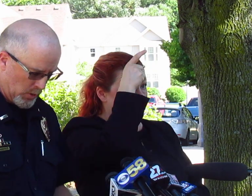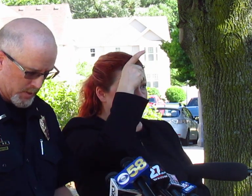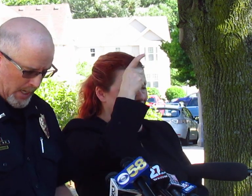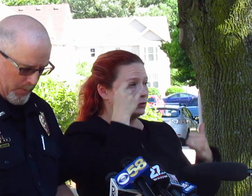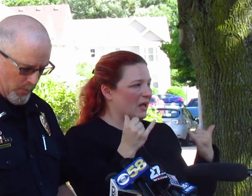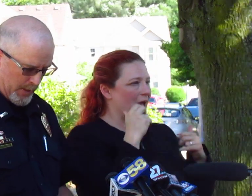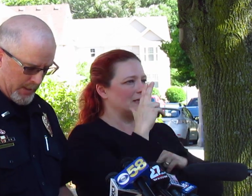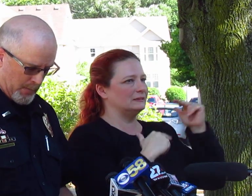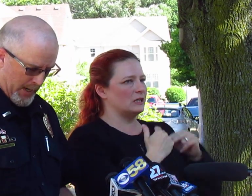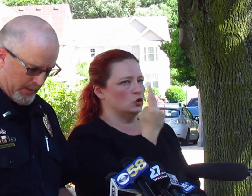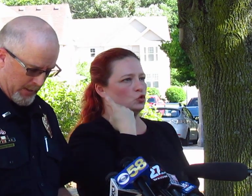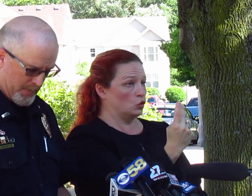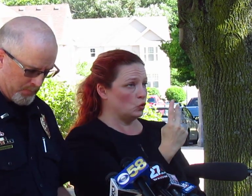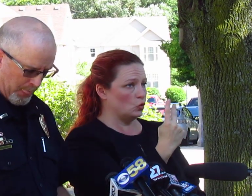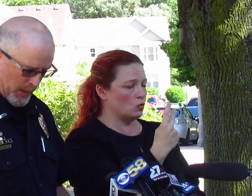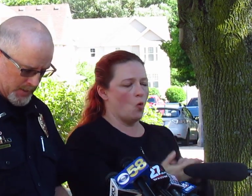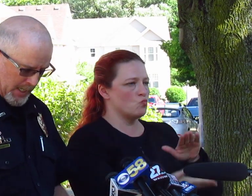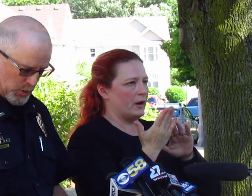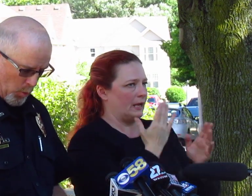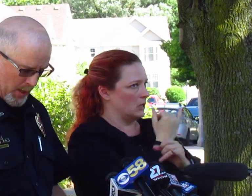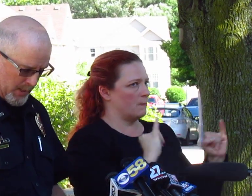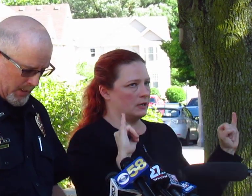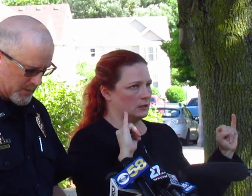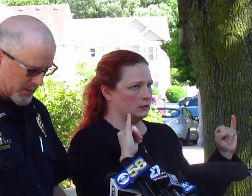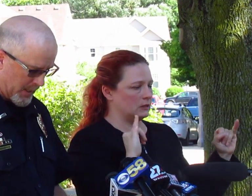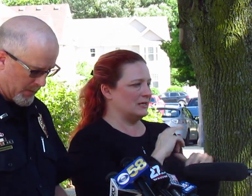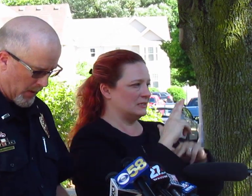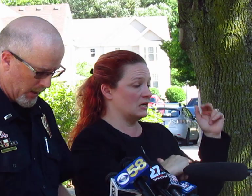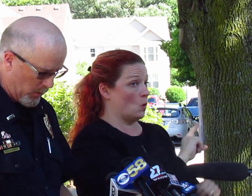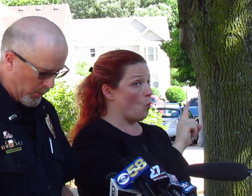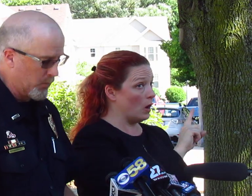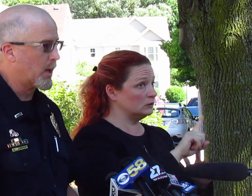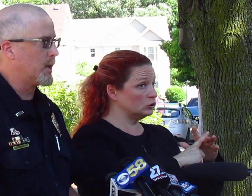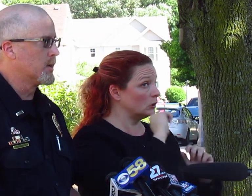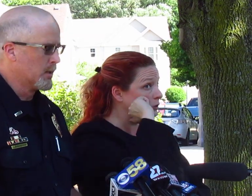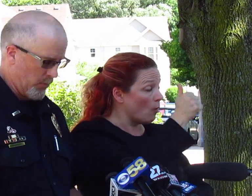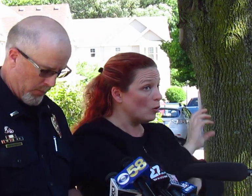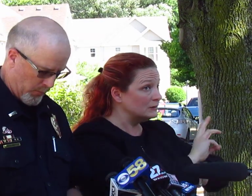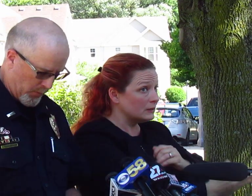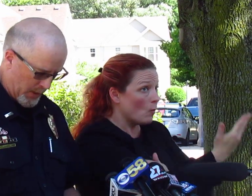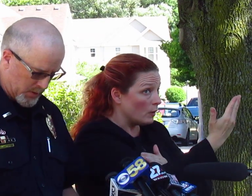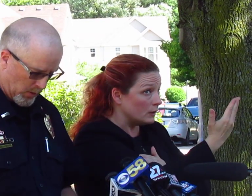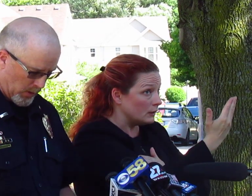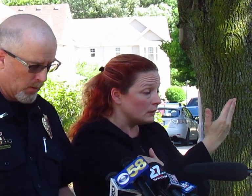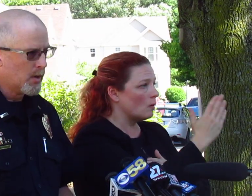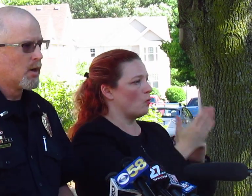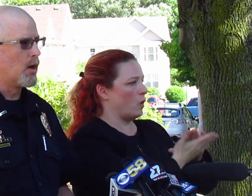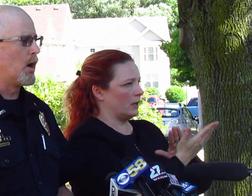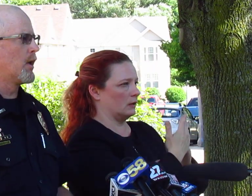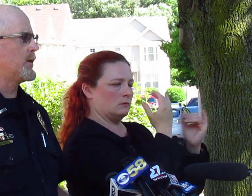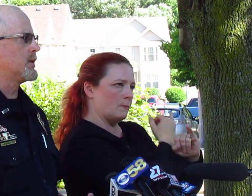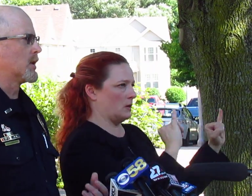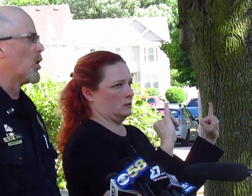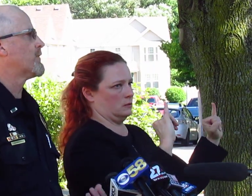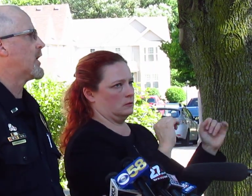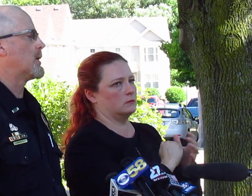station 2 is up and running independently. And station 1, beginning 6 a.m. tomorrow, will be running solo.